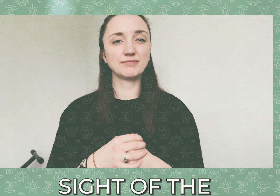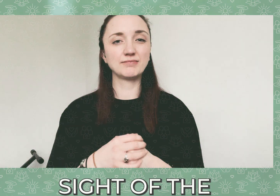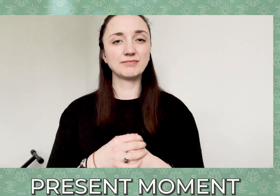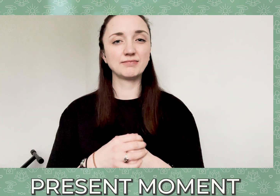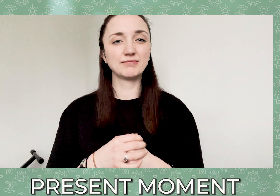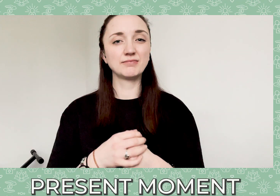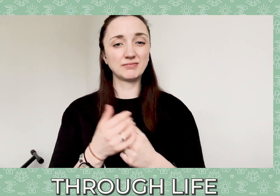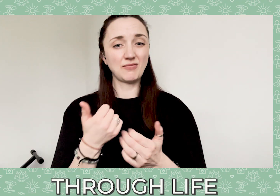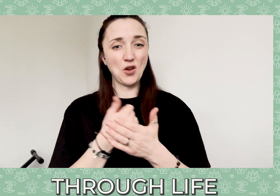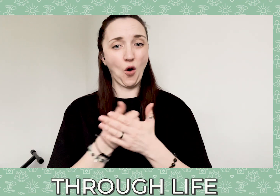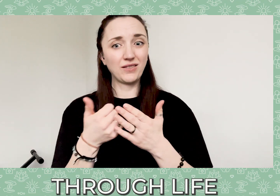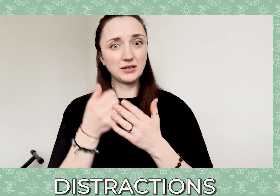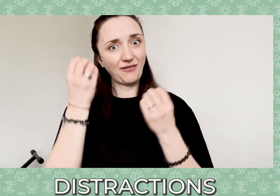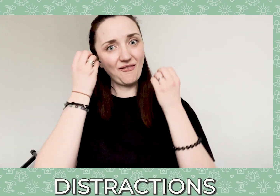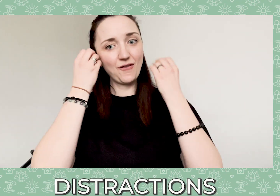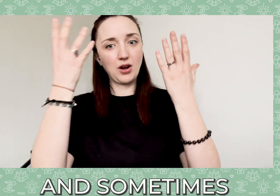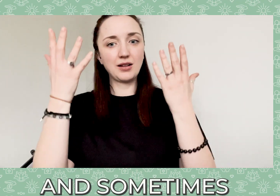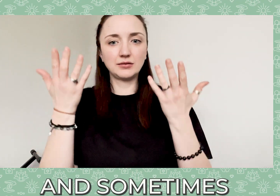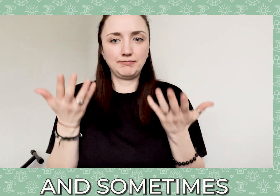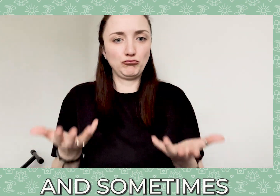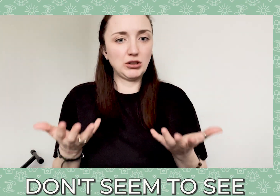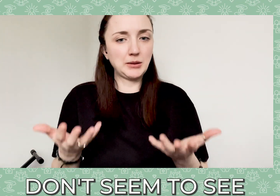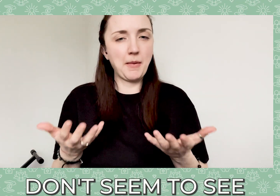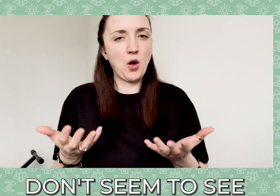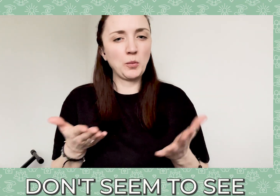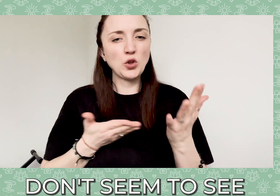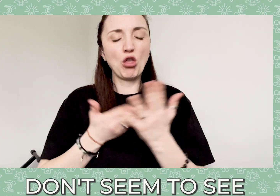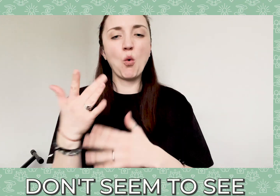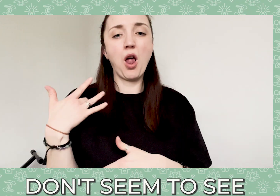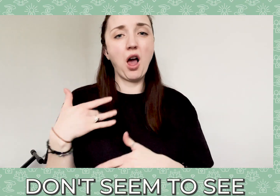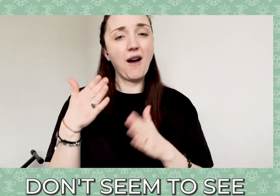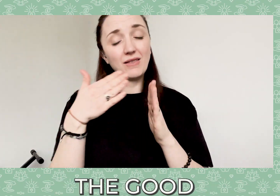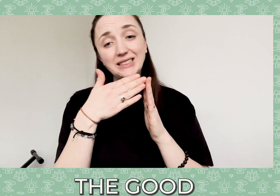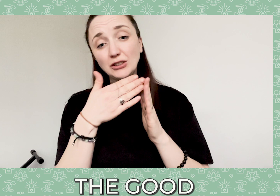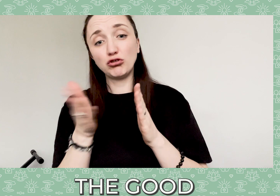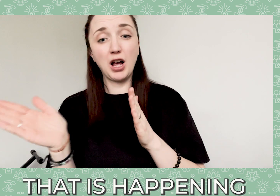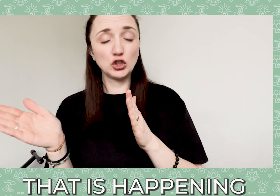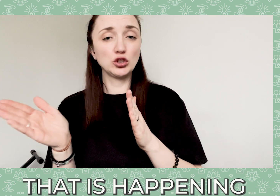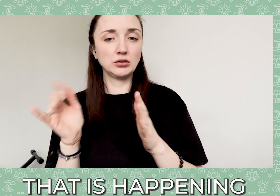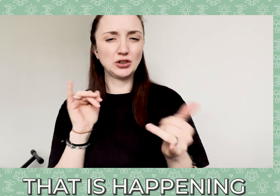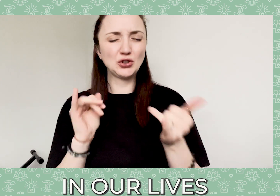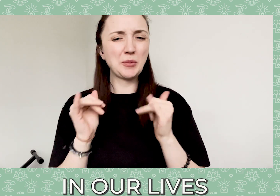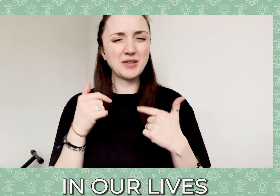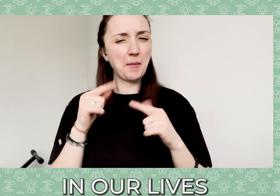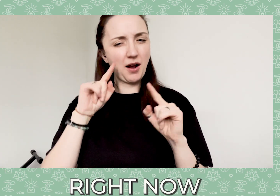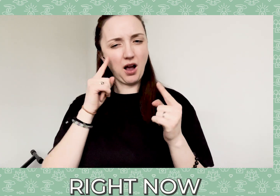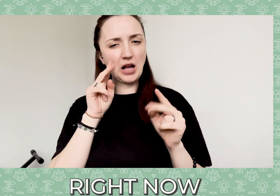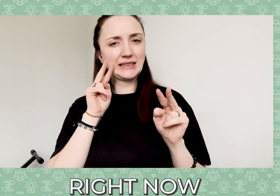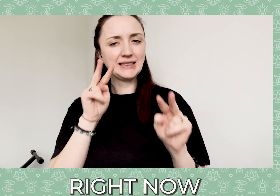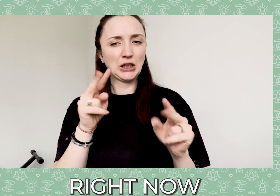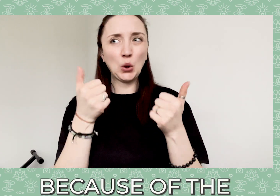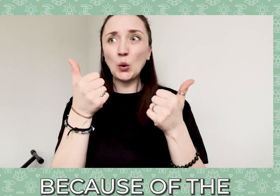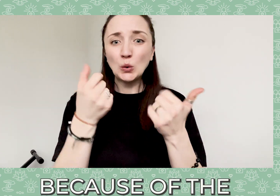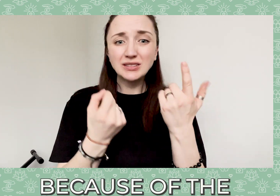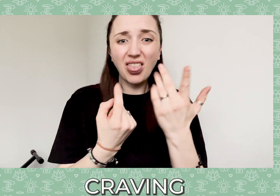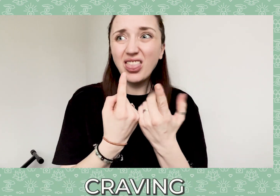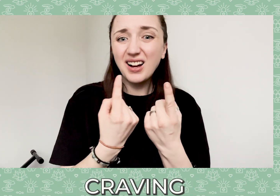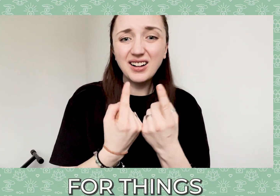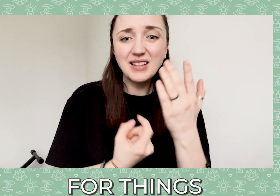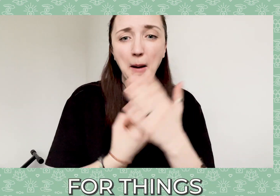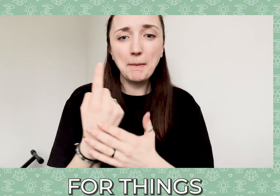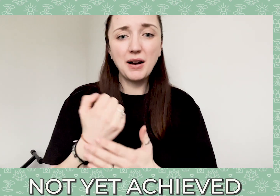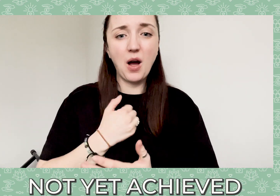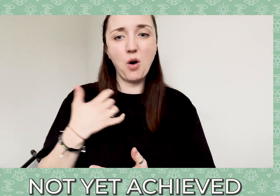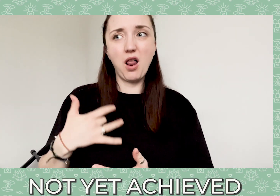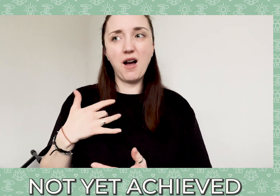We lose sight of the present moment through life distractions and sometimes don't seem to see the good that is happening in our lives right now because of the